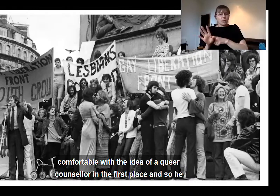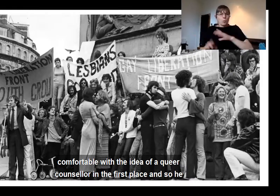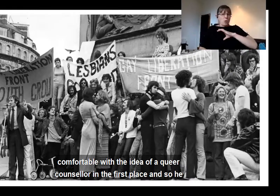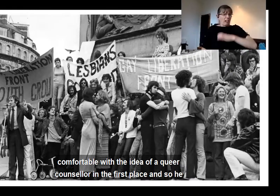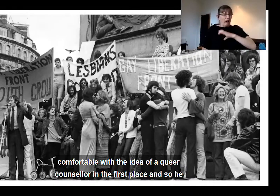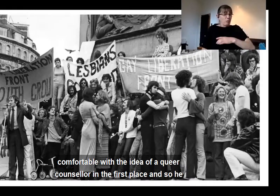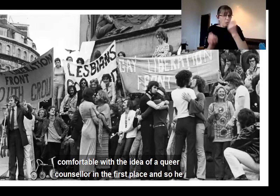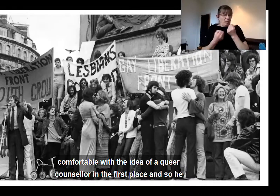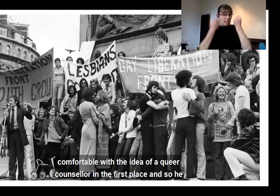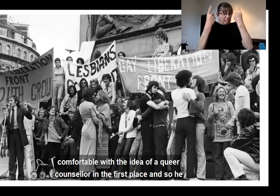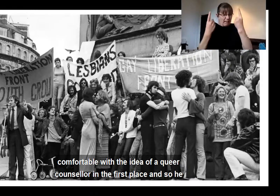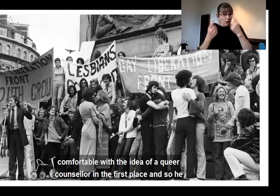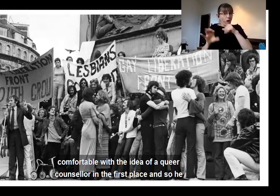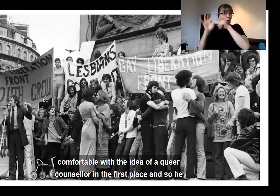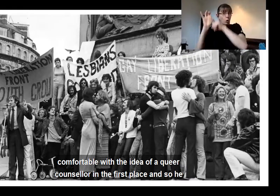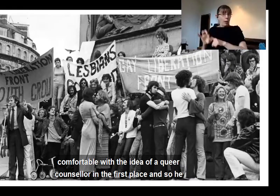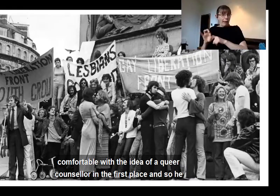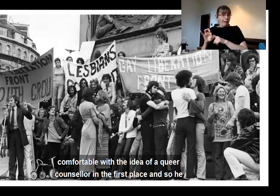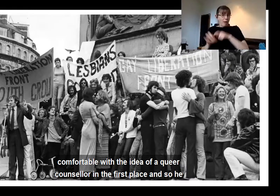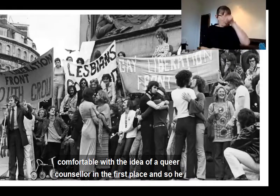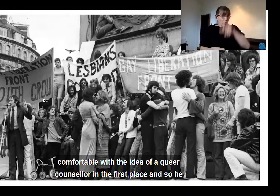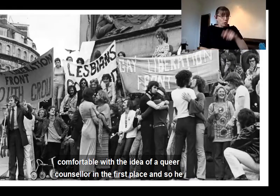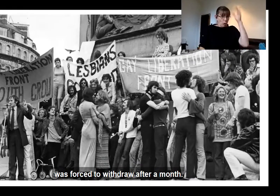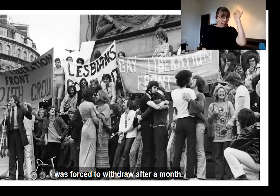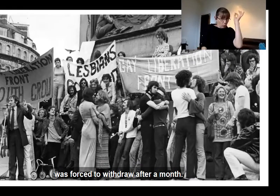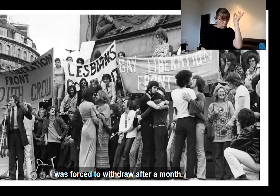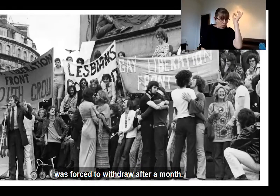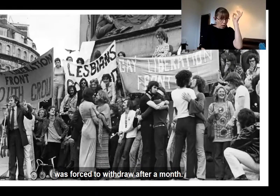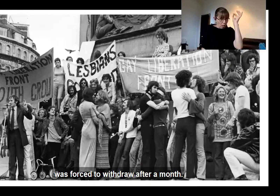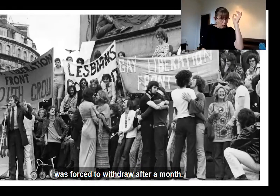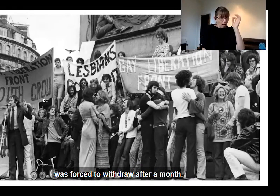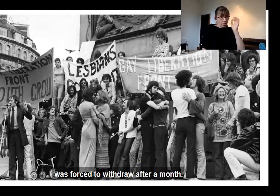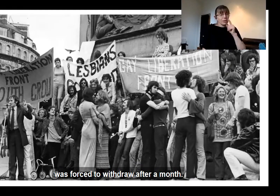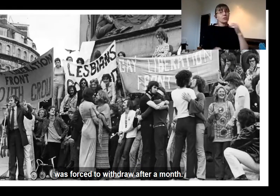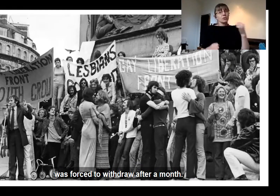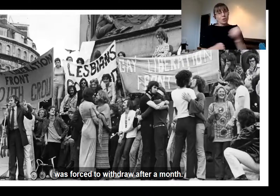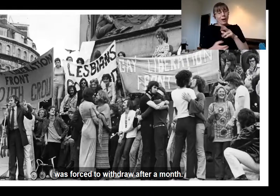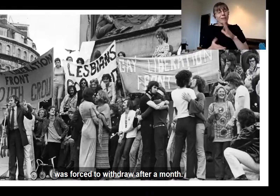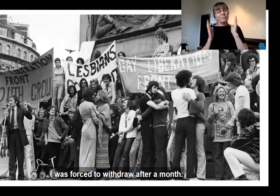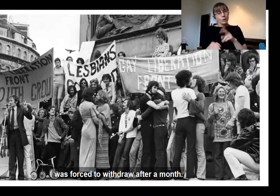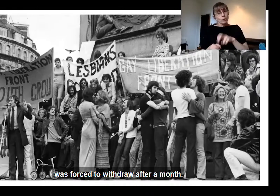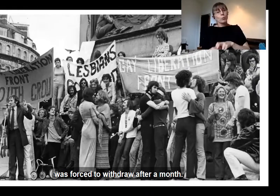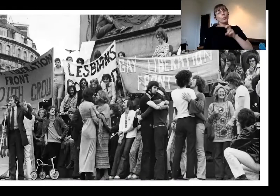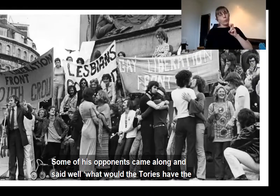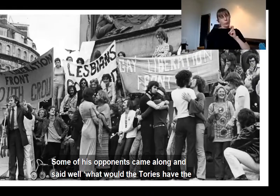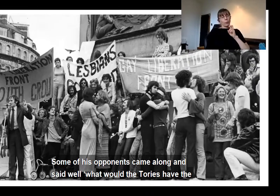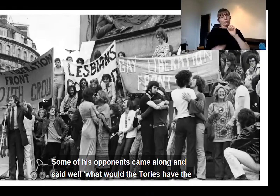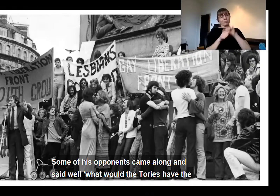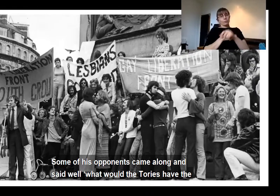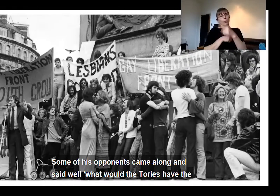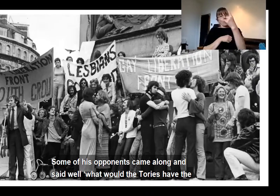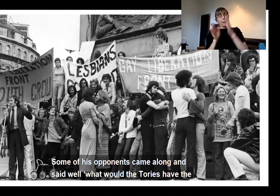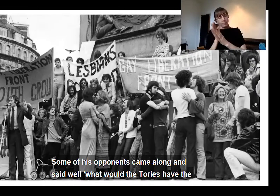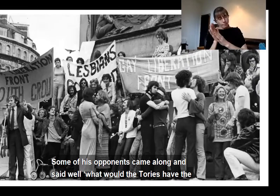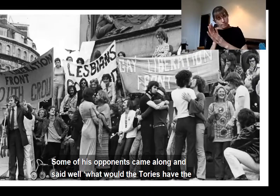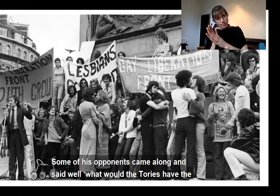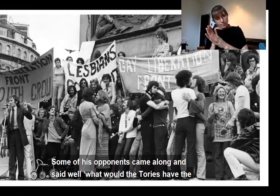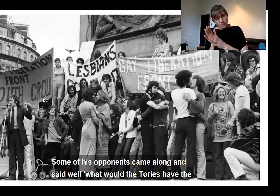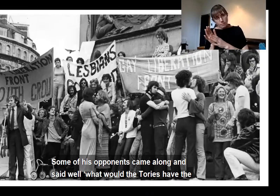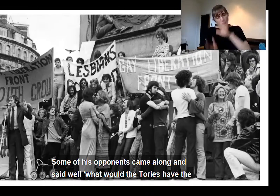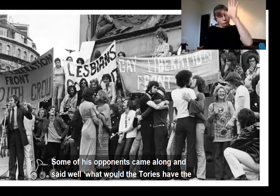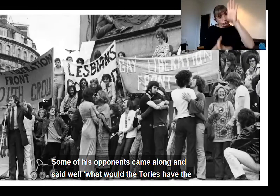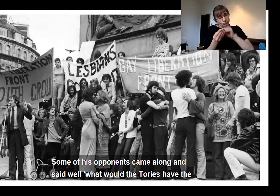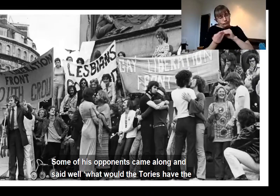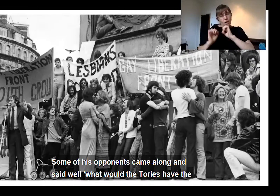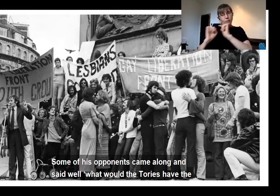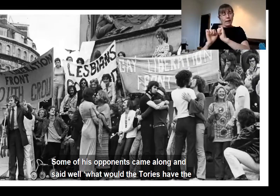idea of a queer councillor in the first place, and so he was forced to withdraw after a month. And some of his